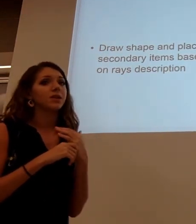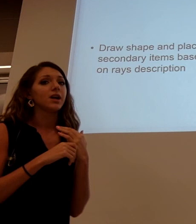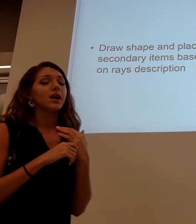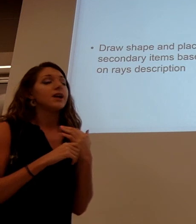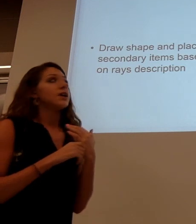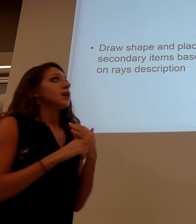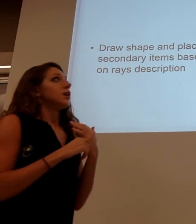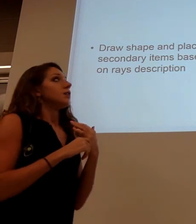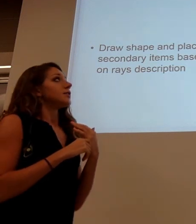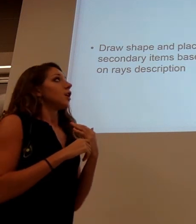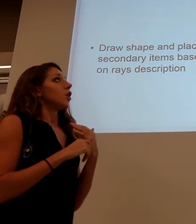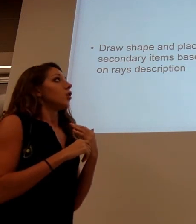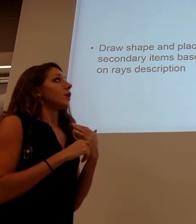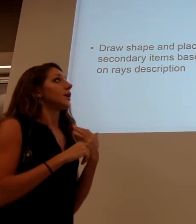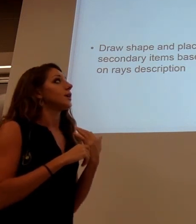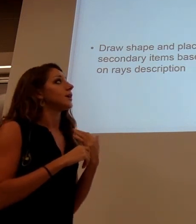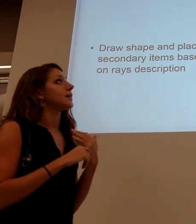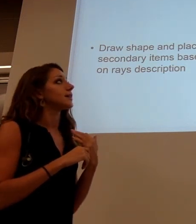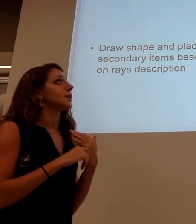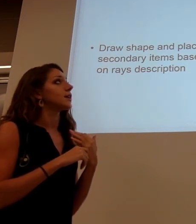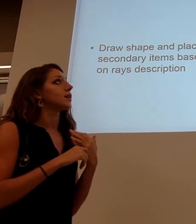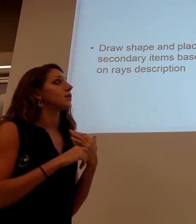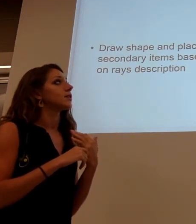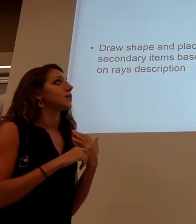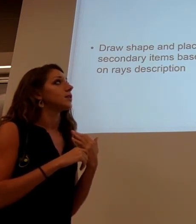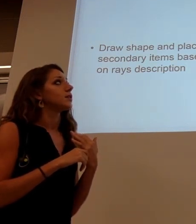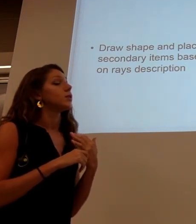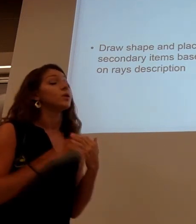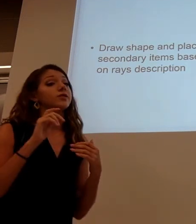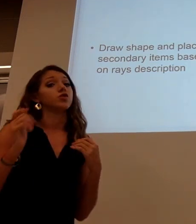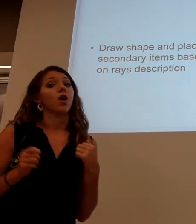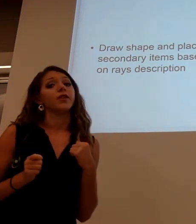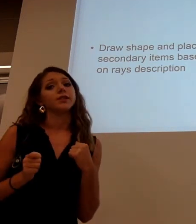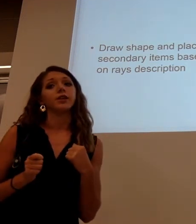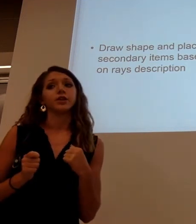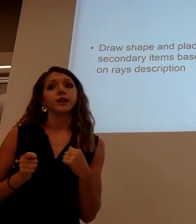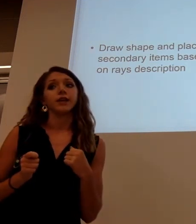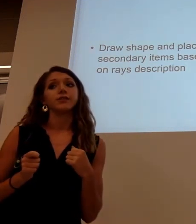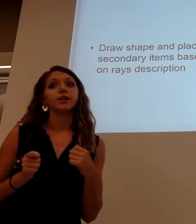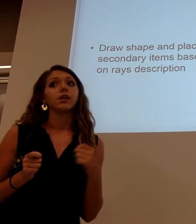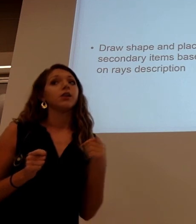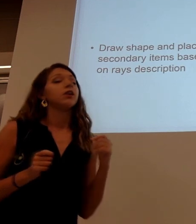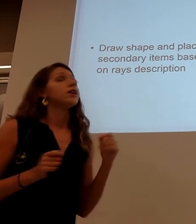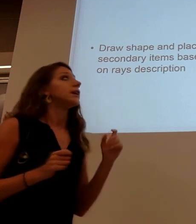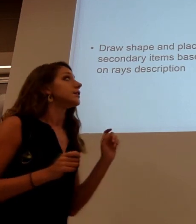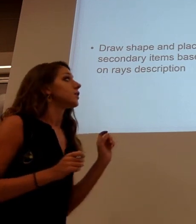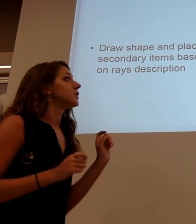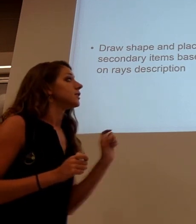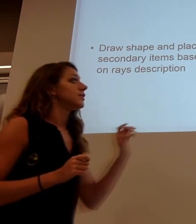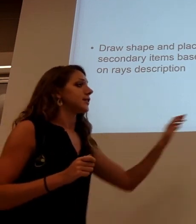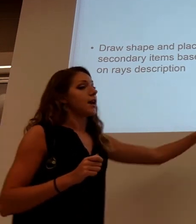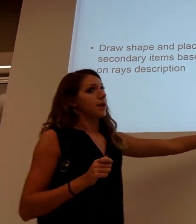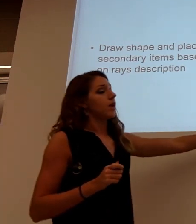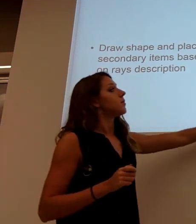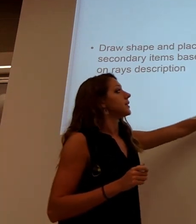remember. So you have to draw this on your test. He's going to, this I made up, he's going